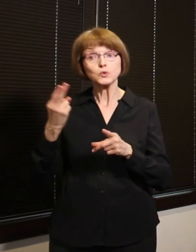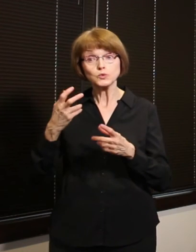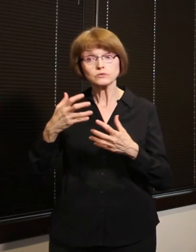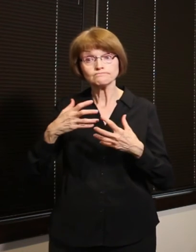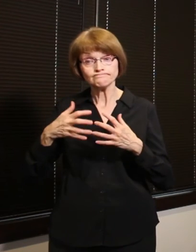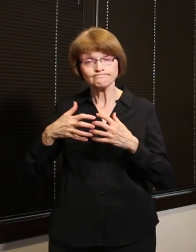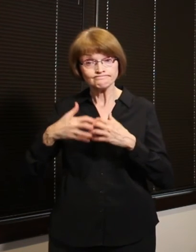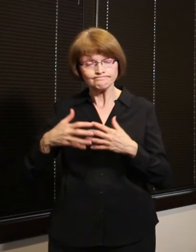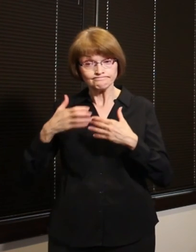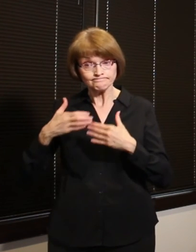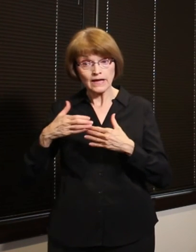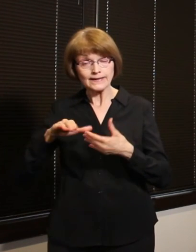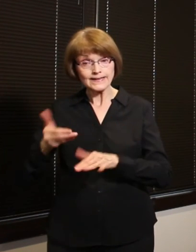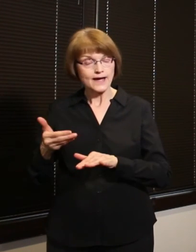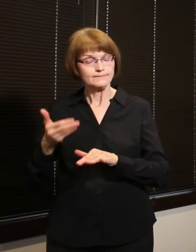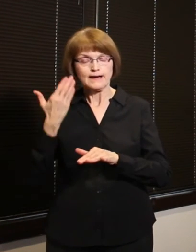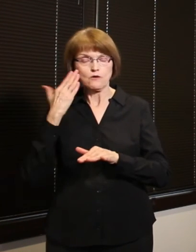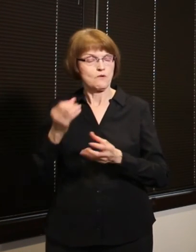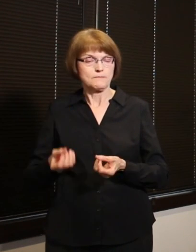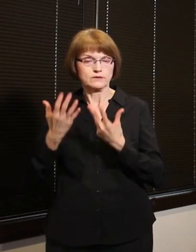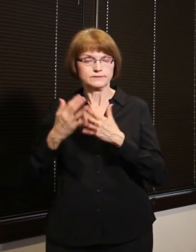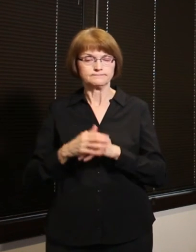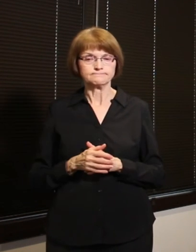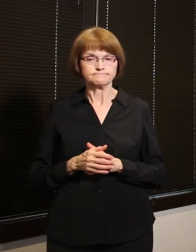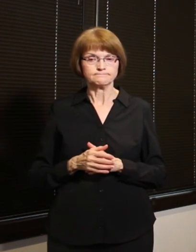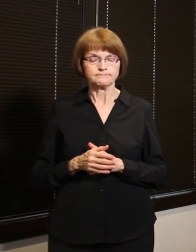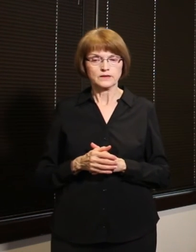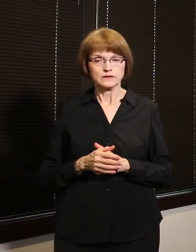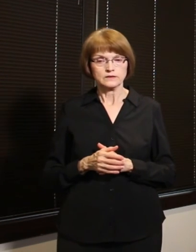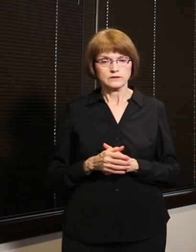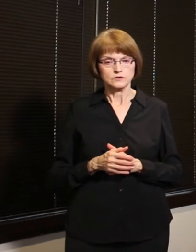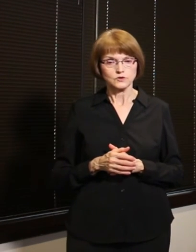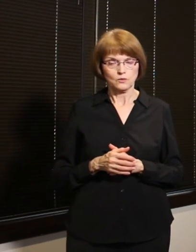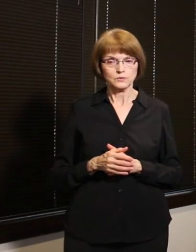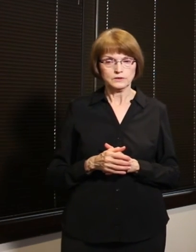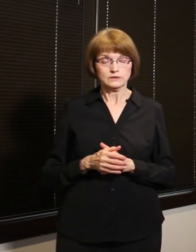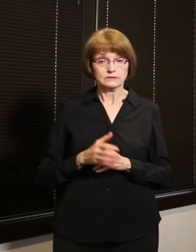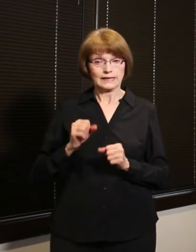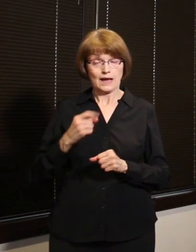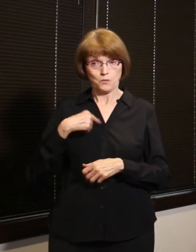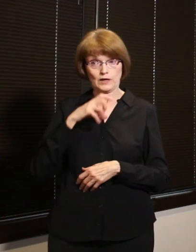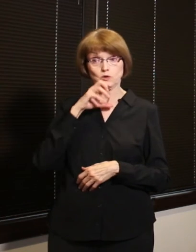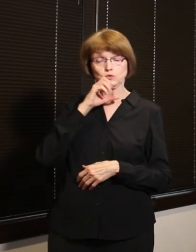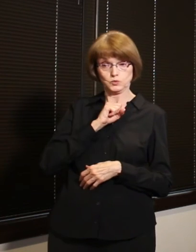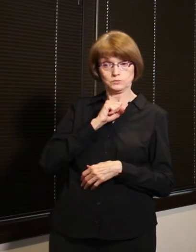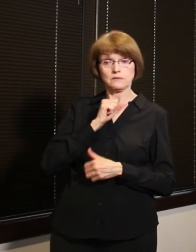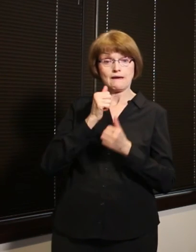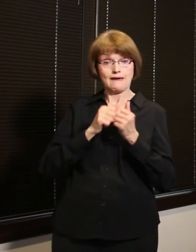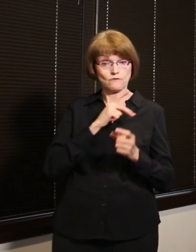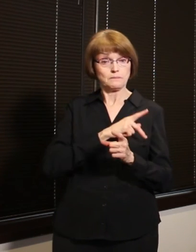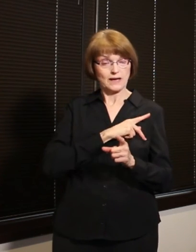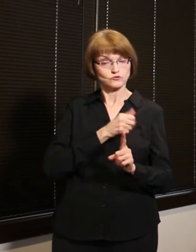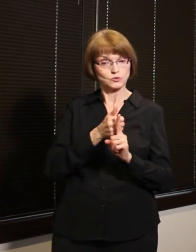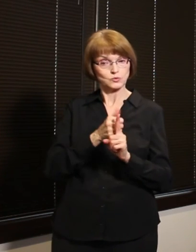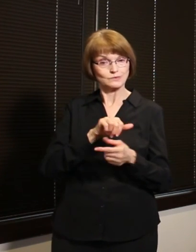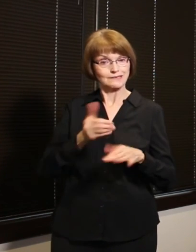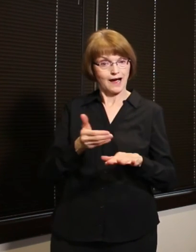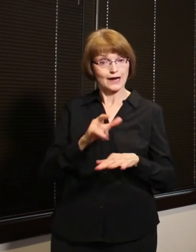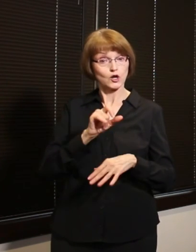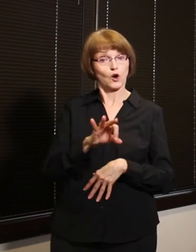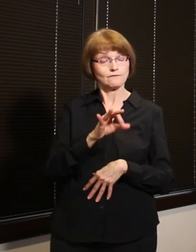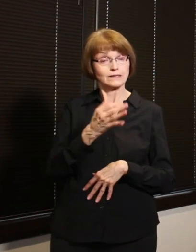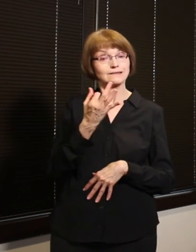Is it a safe assumption that every patient who has died from COVID-19 was on ventilator care at some